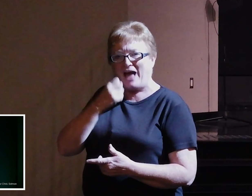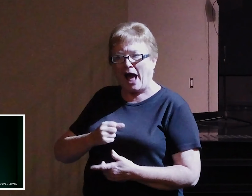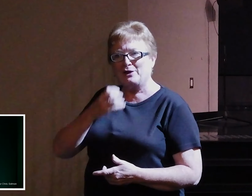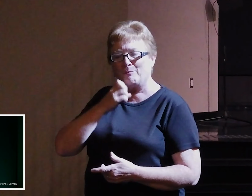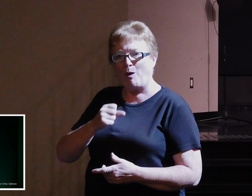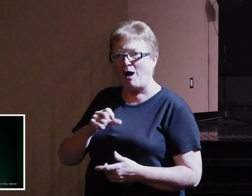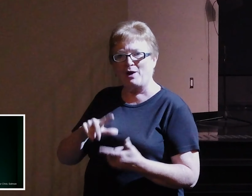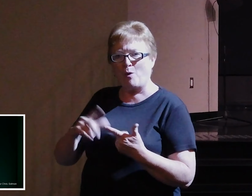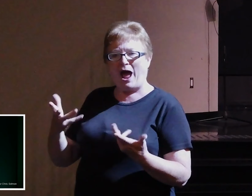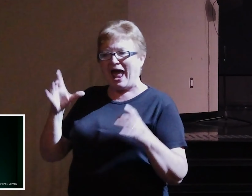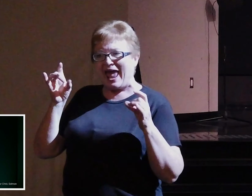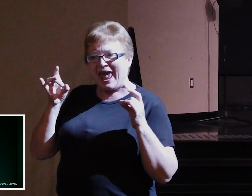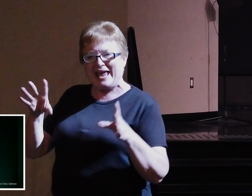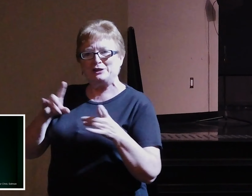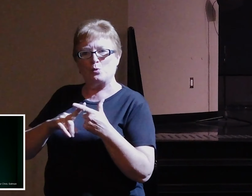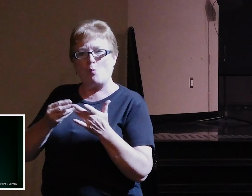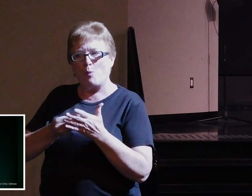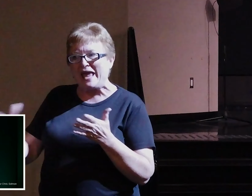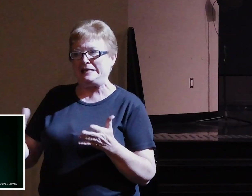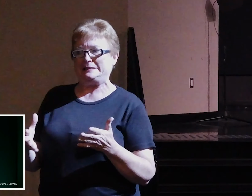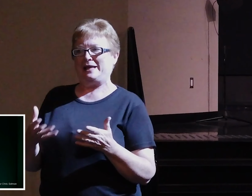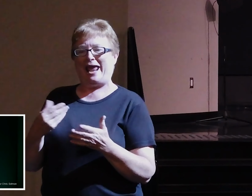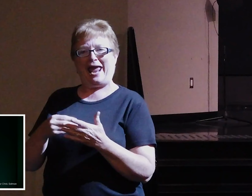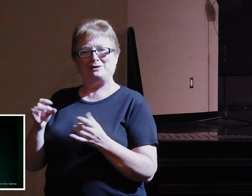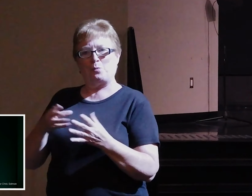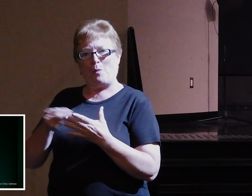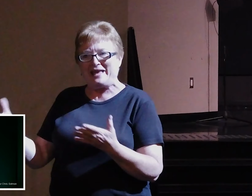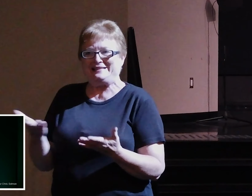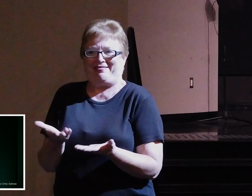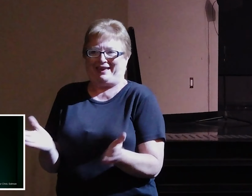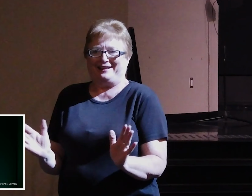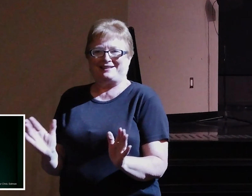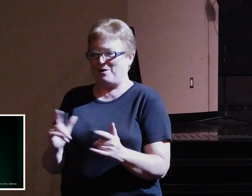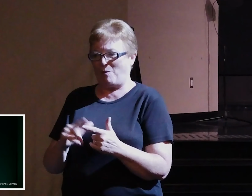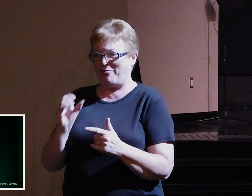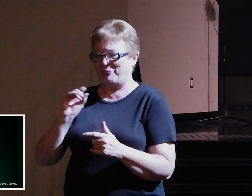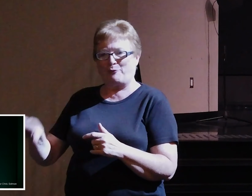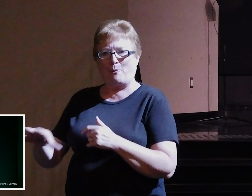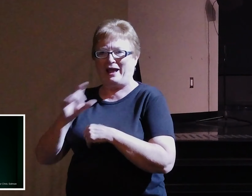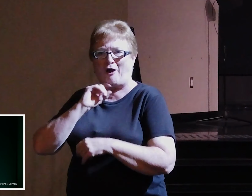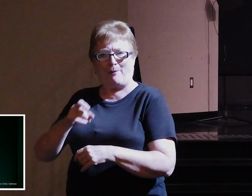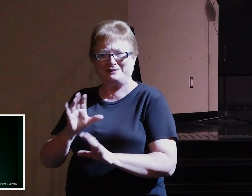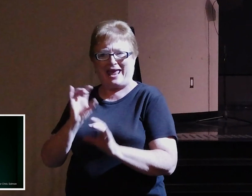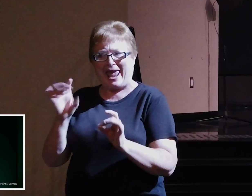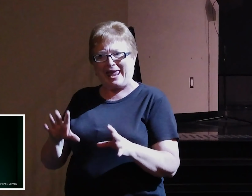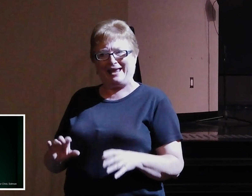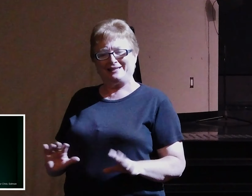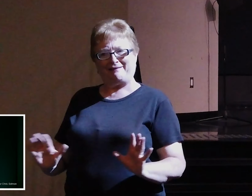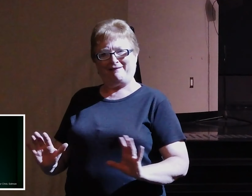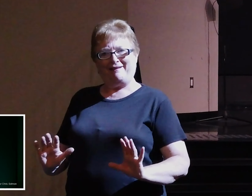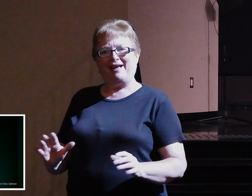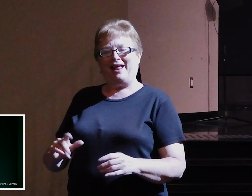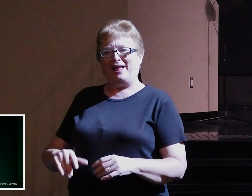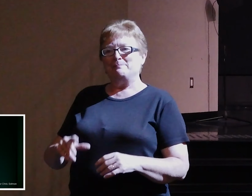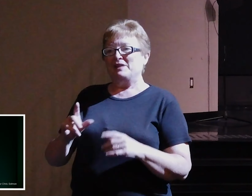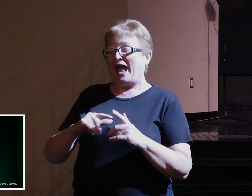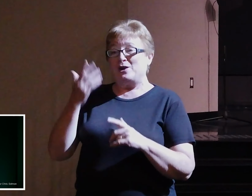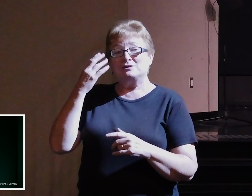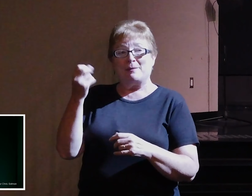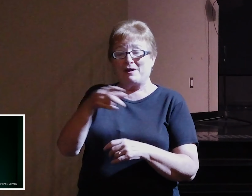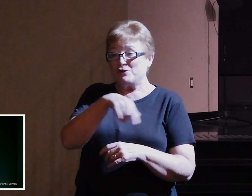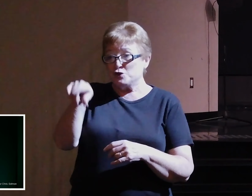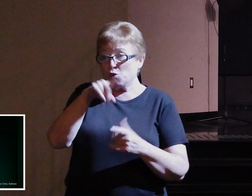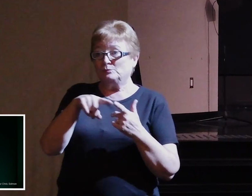valuable to us, we hate to waste it. I know many of us would not enjoy at all working a full day of work